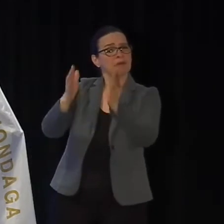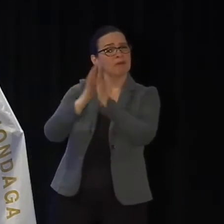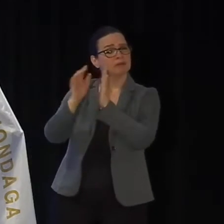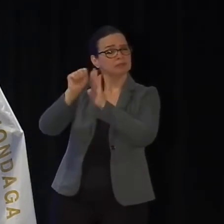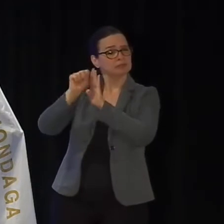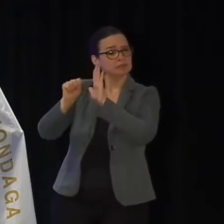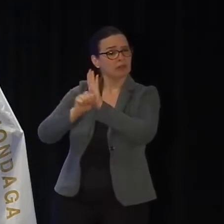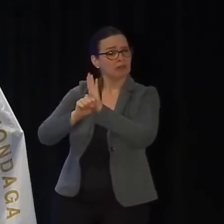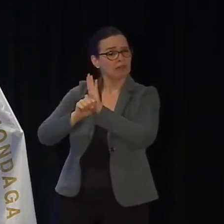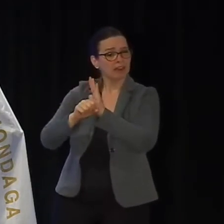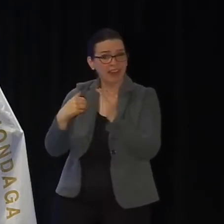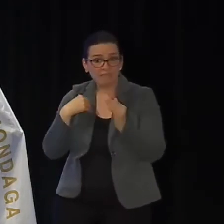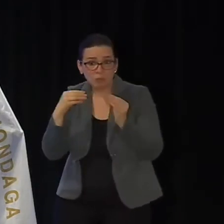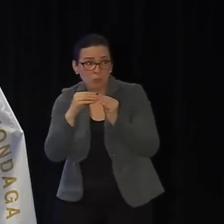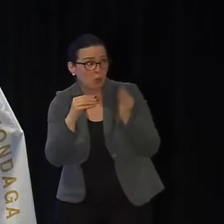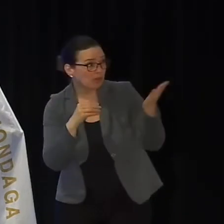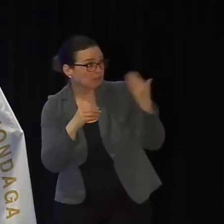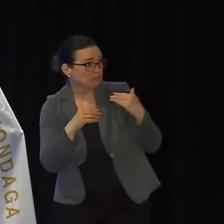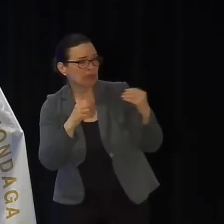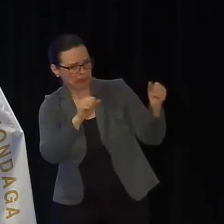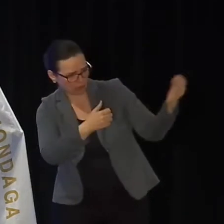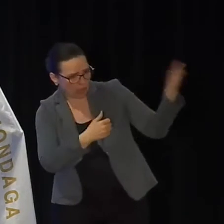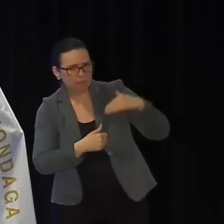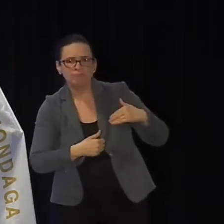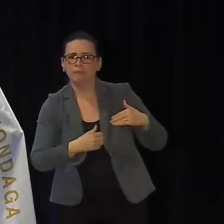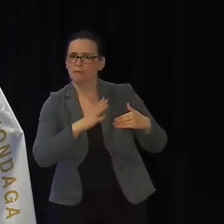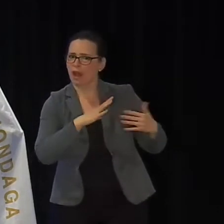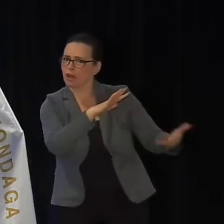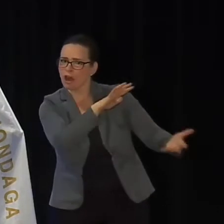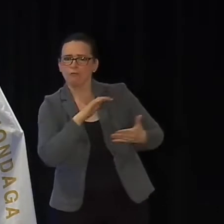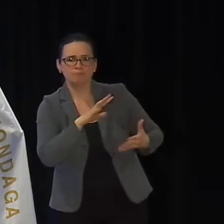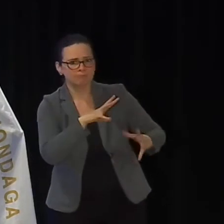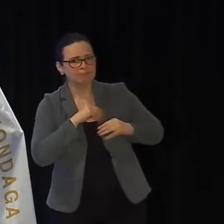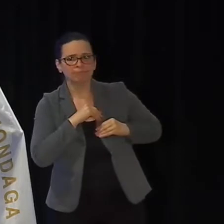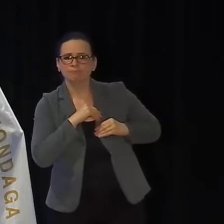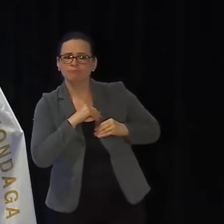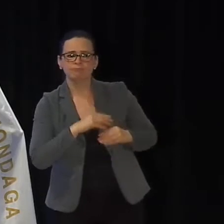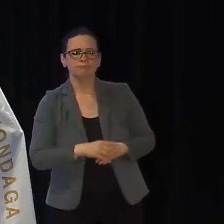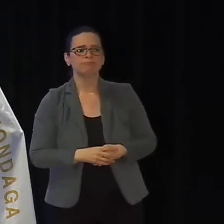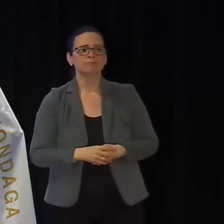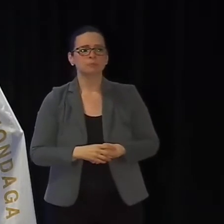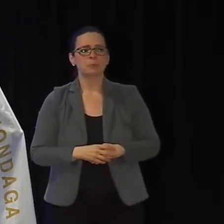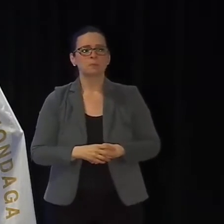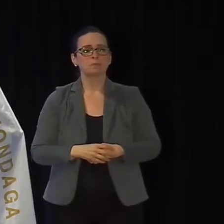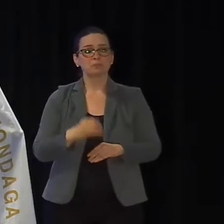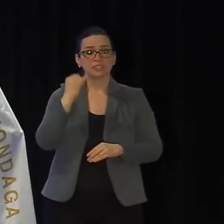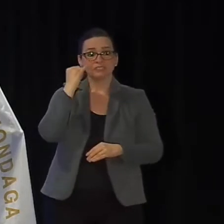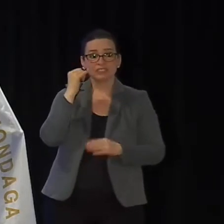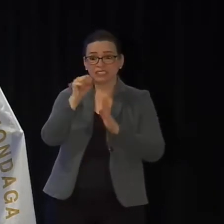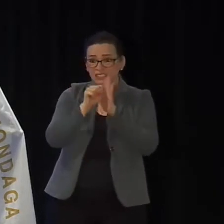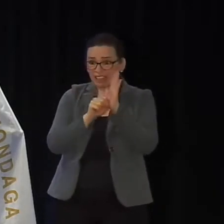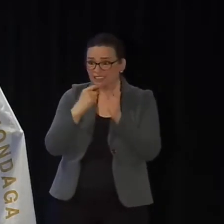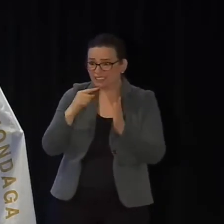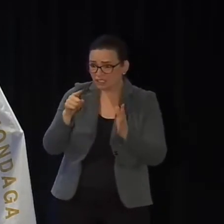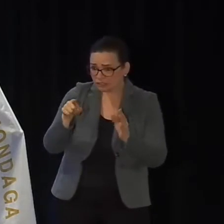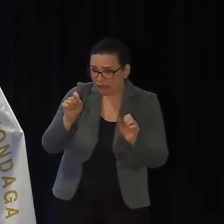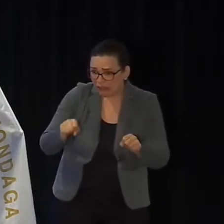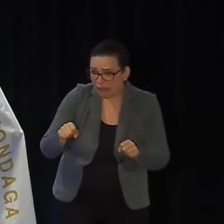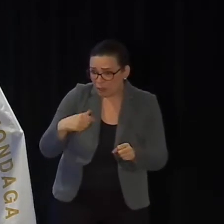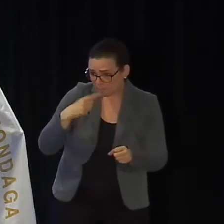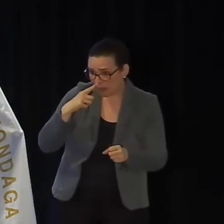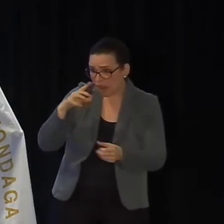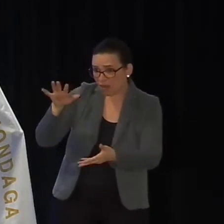do. And again, if someone said, "Hey, will you take an extra tray?" We'll say, "Yeah, we'll take that." We expect next week to have